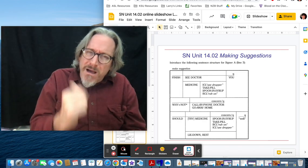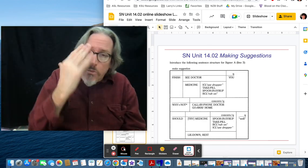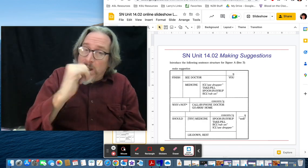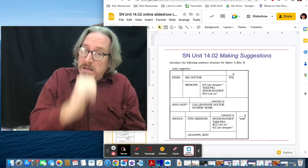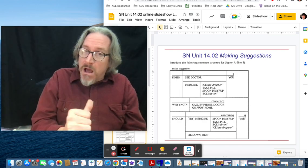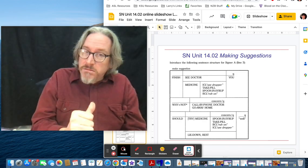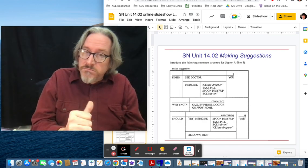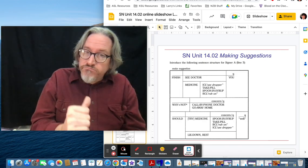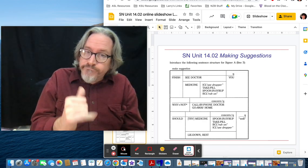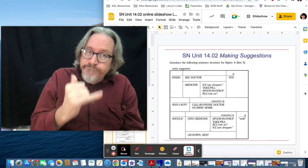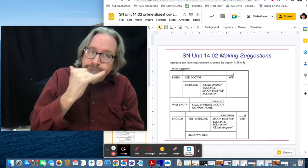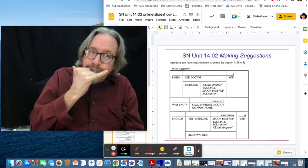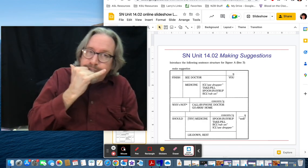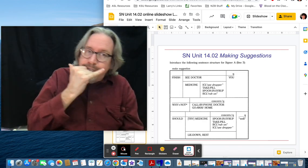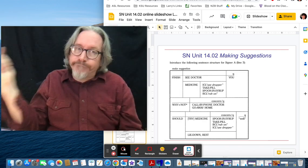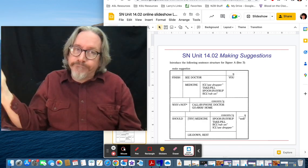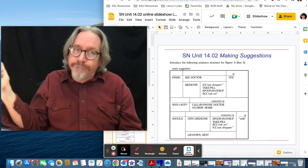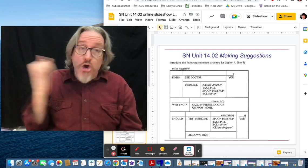Why not?